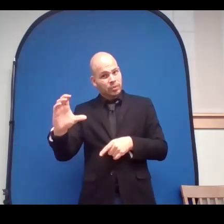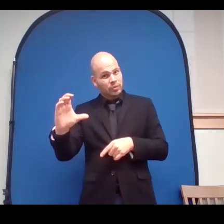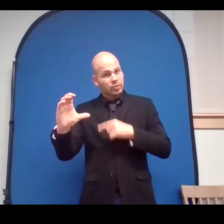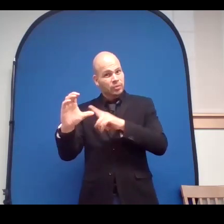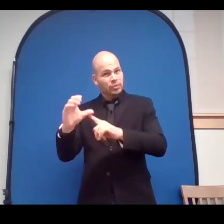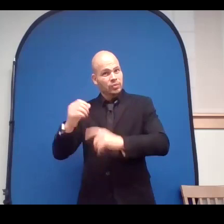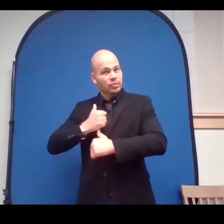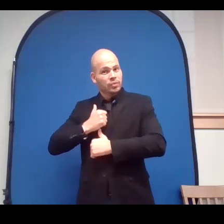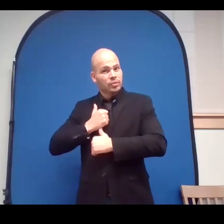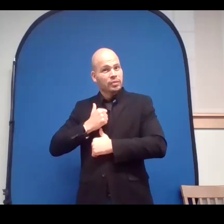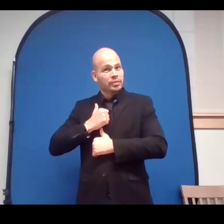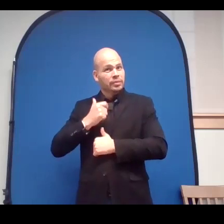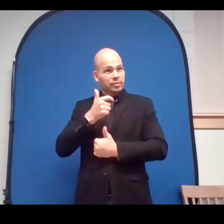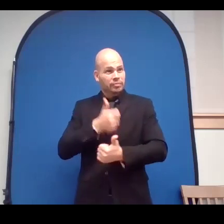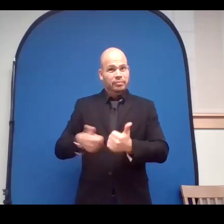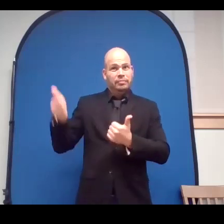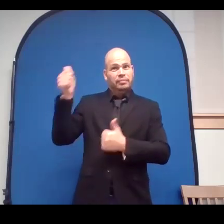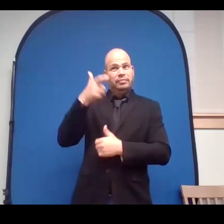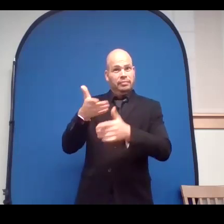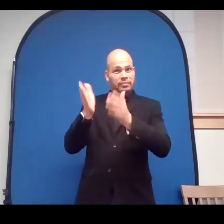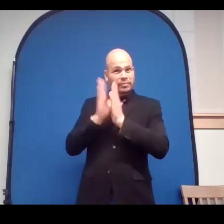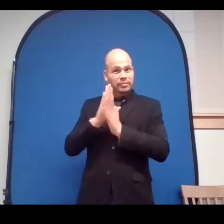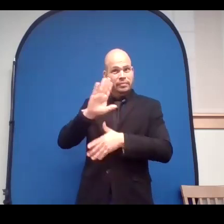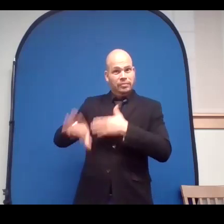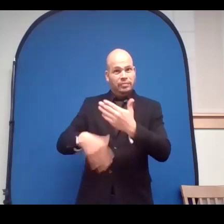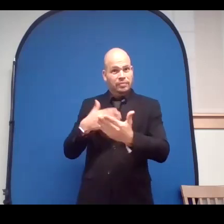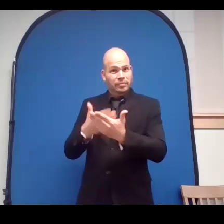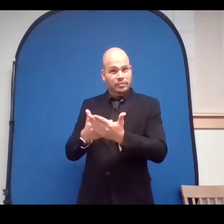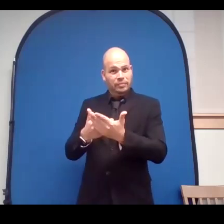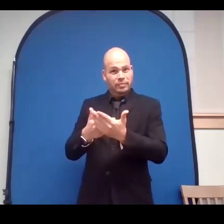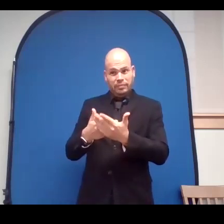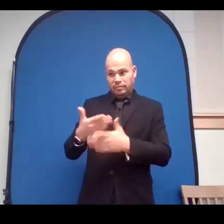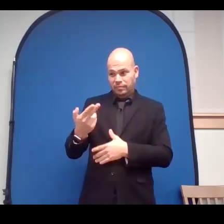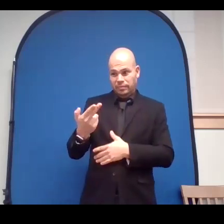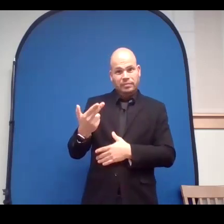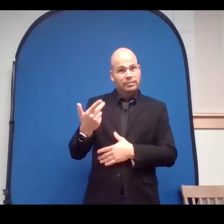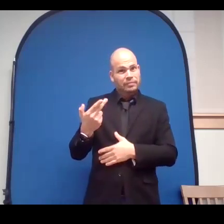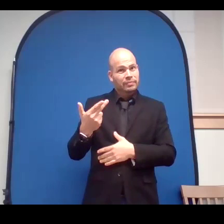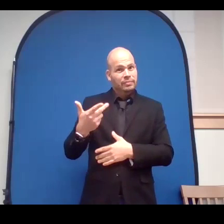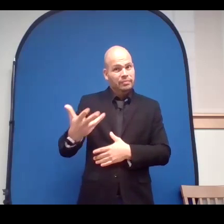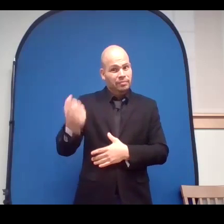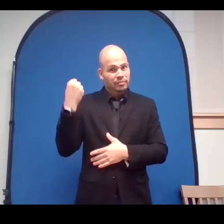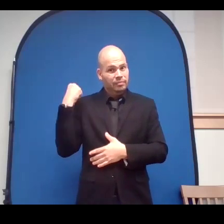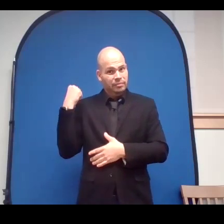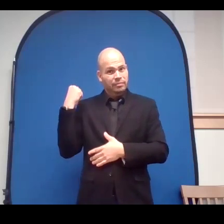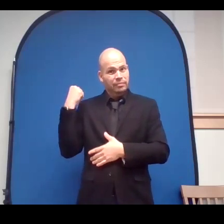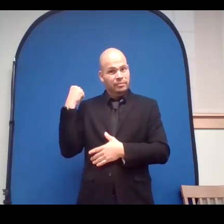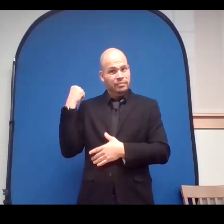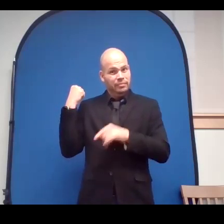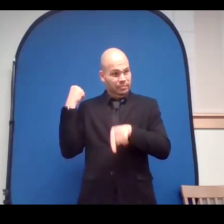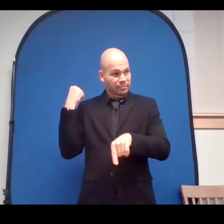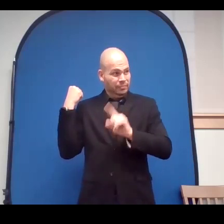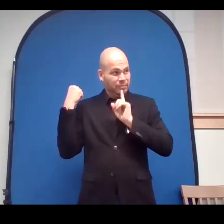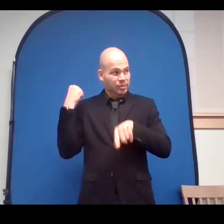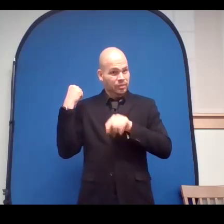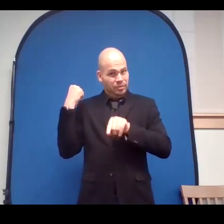home. So they thought that even after his release, he should have no access to guns, right?